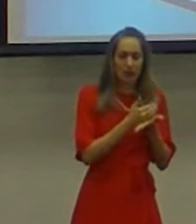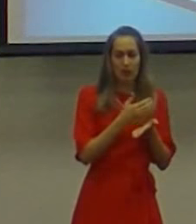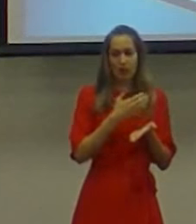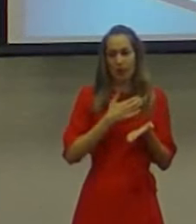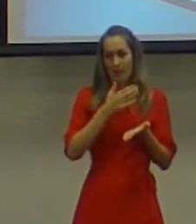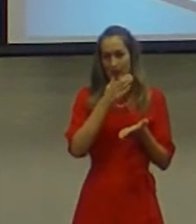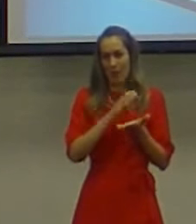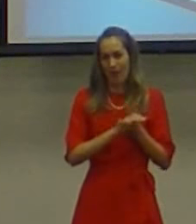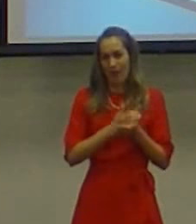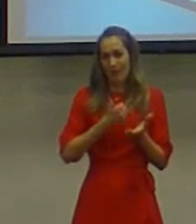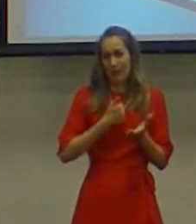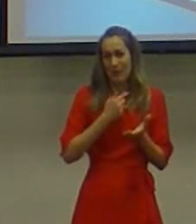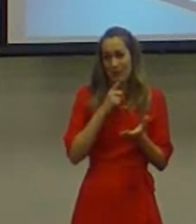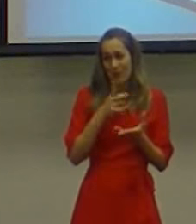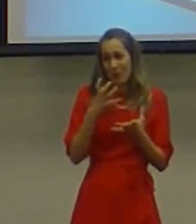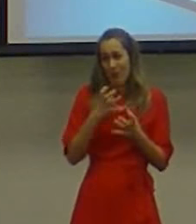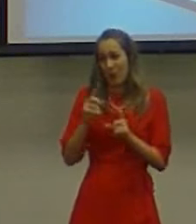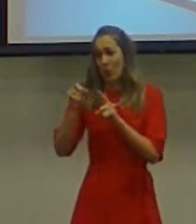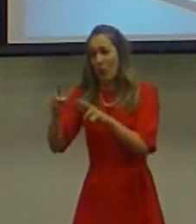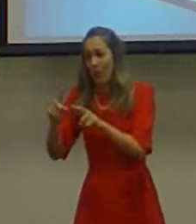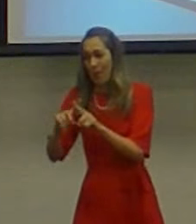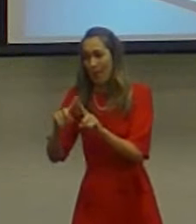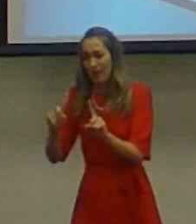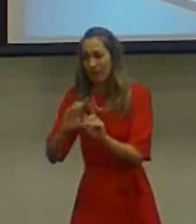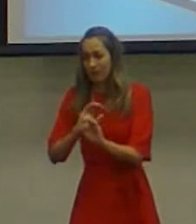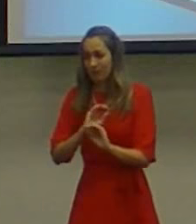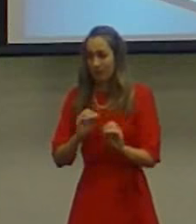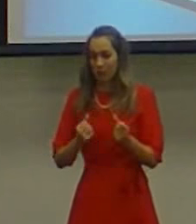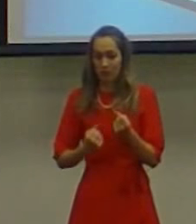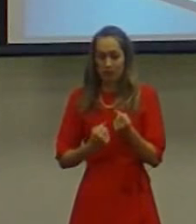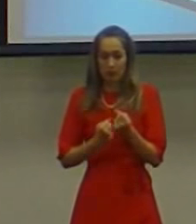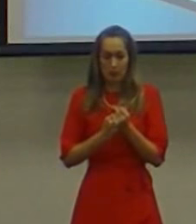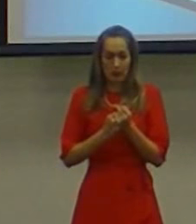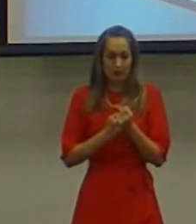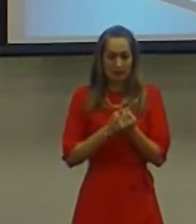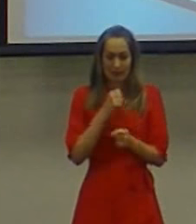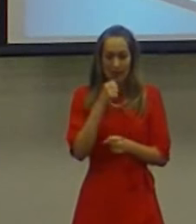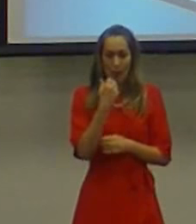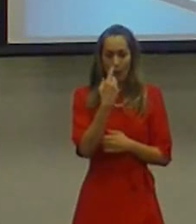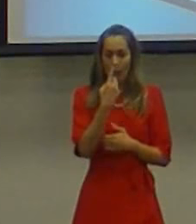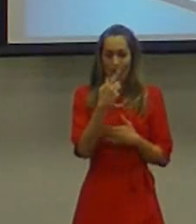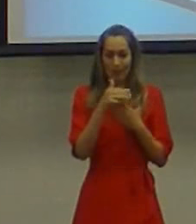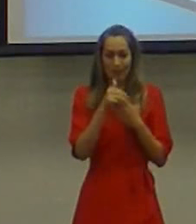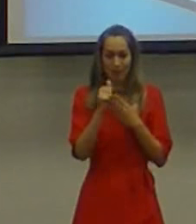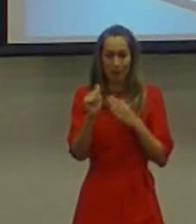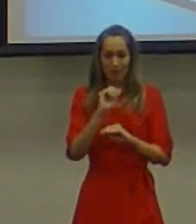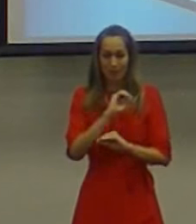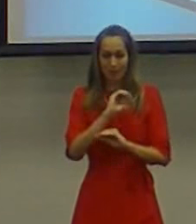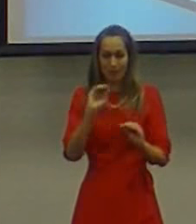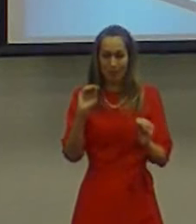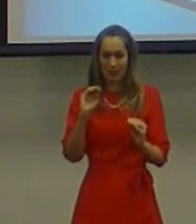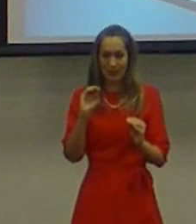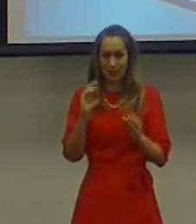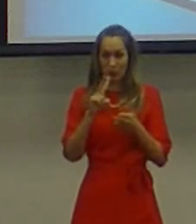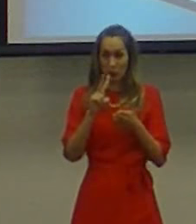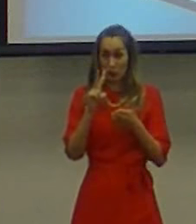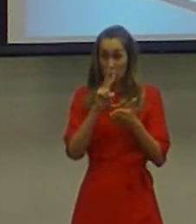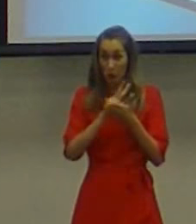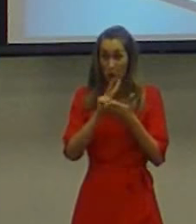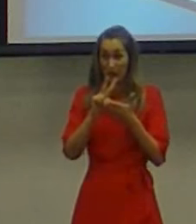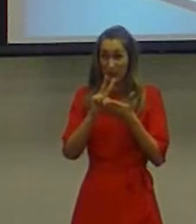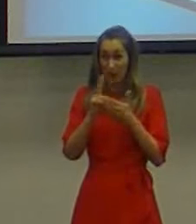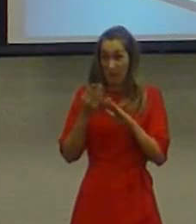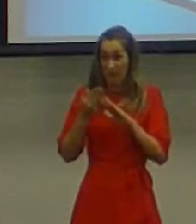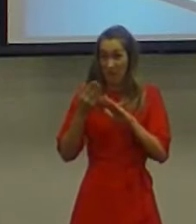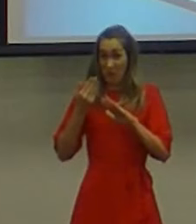really wanted to go to Belize, but we didn't have any support. I mean, not a single dollar came in. And I think it was 2 weeks before, early July, when I